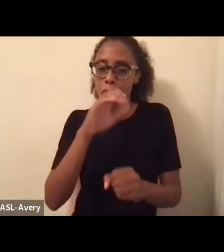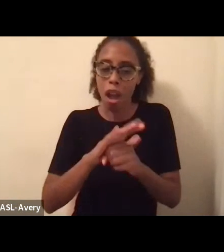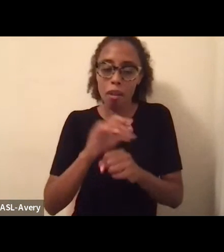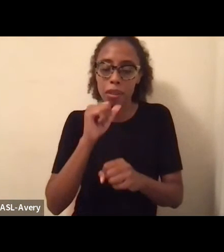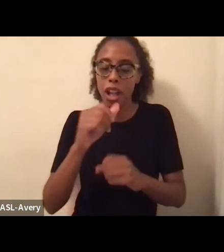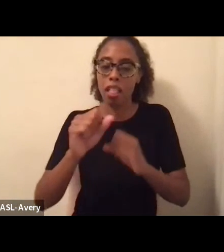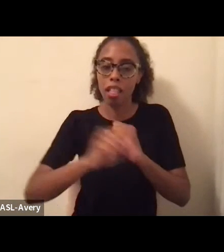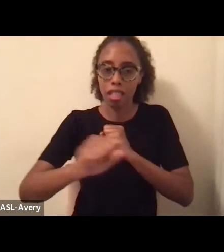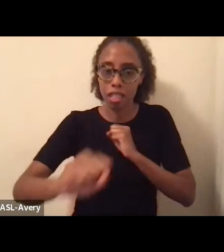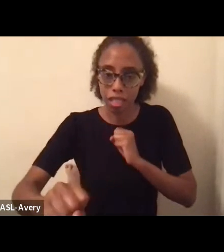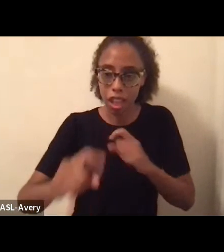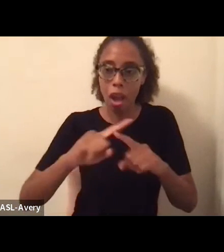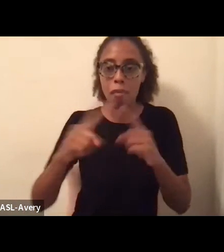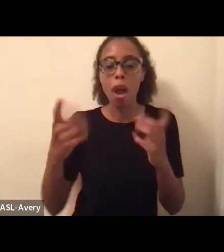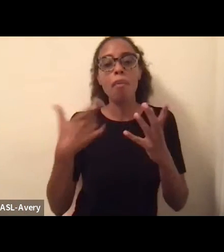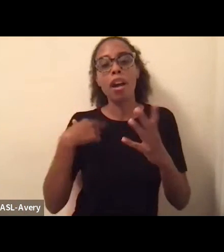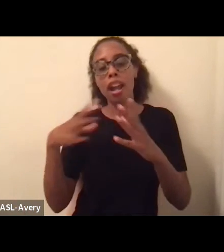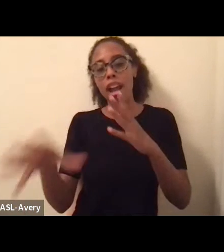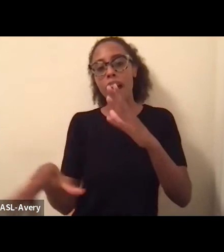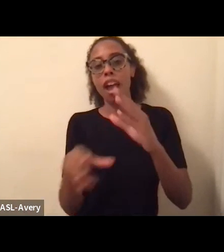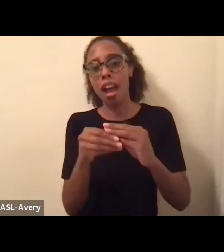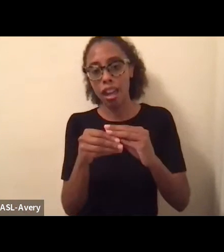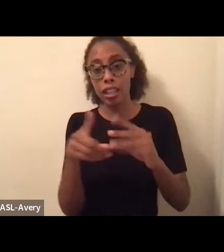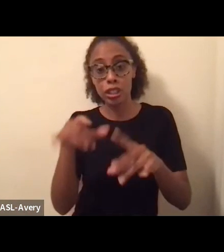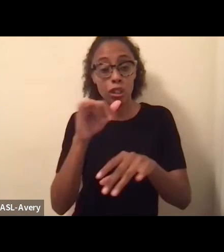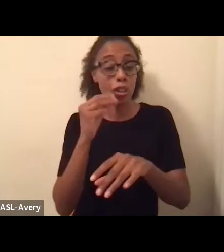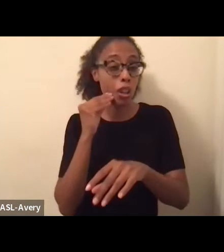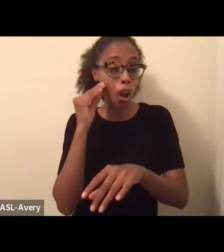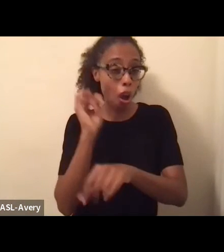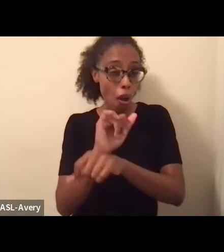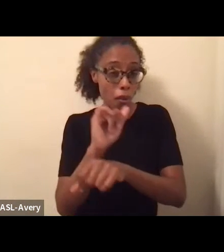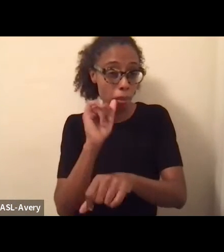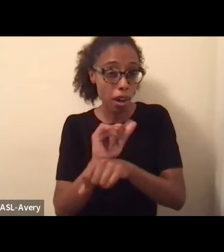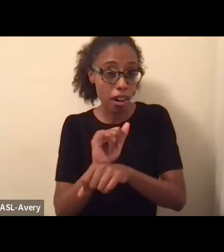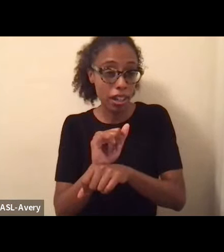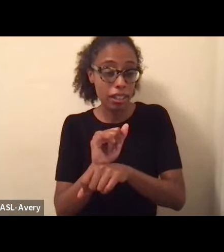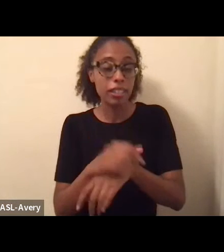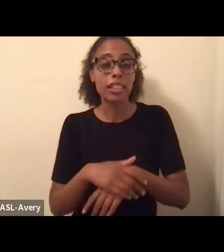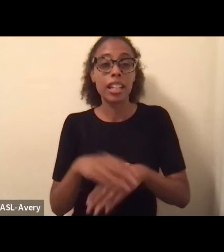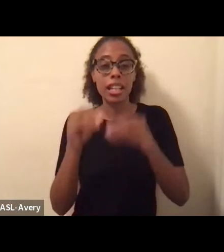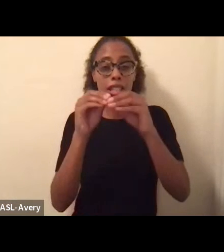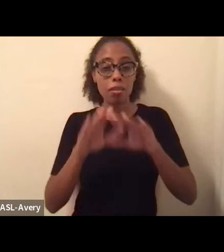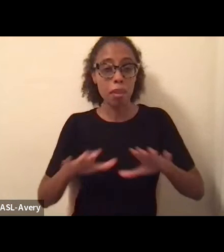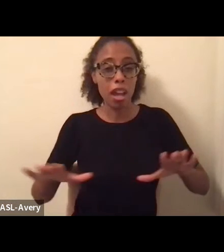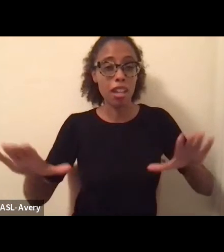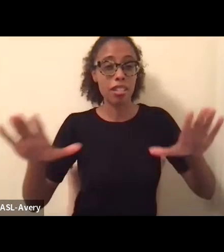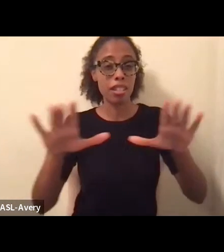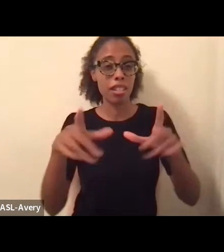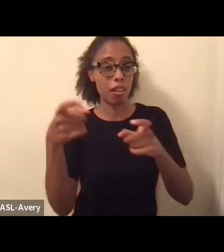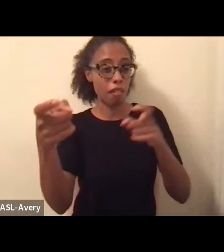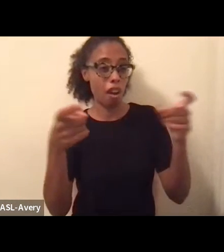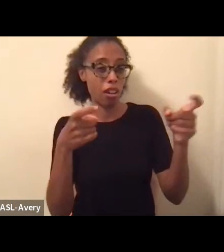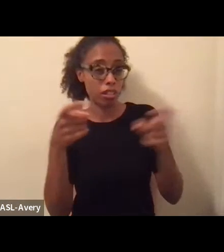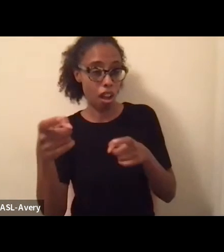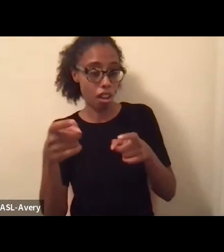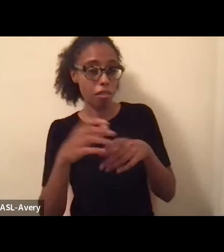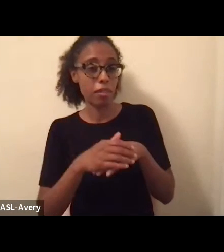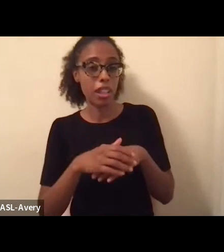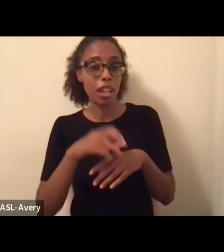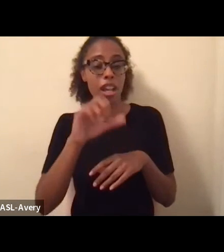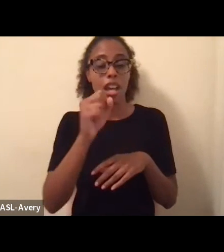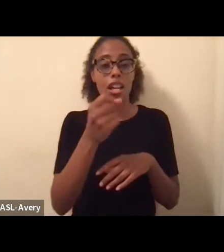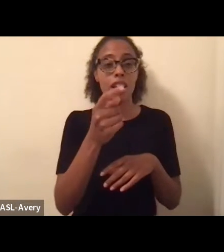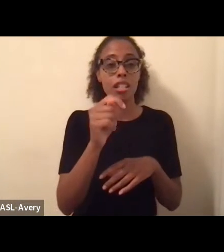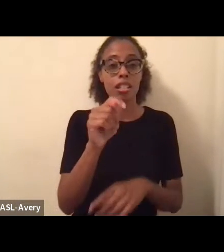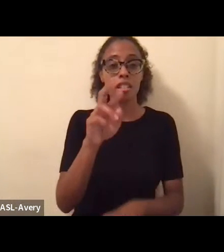That what I added to the assignment is spaces of autonomy. And Sterling actually typed this